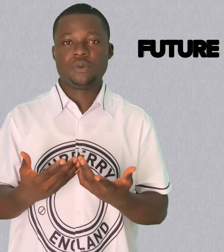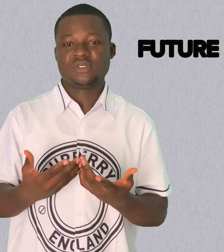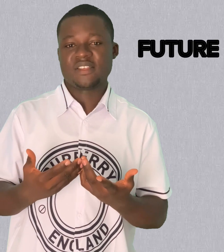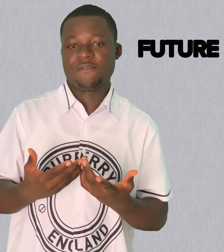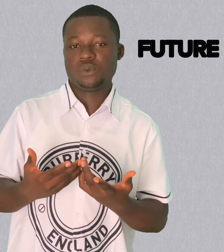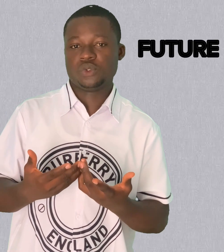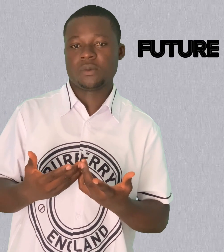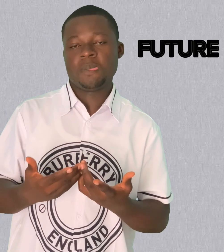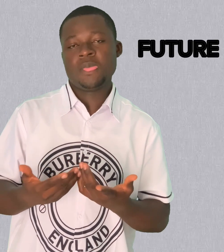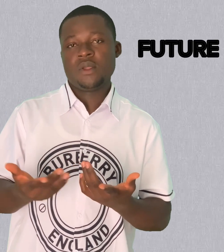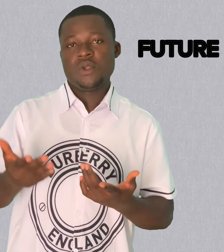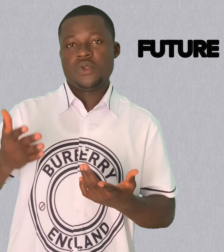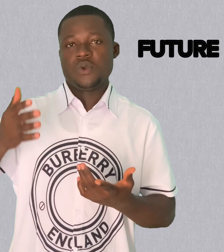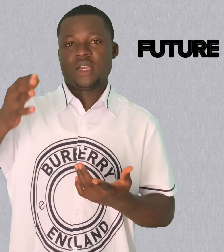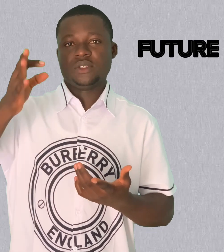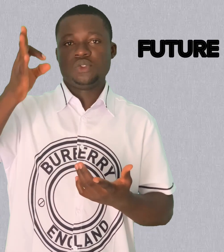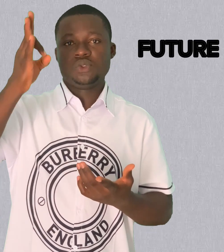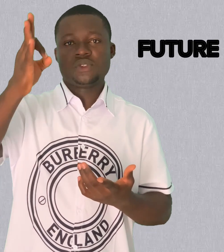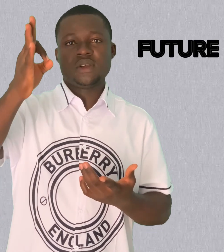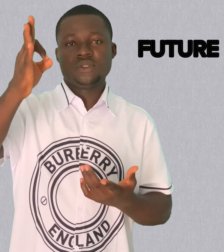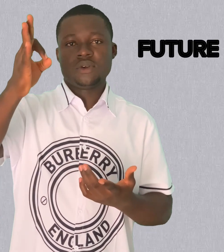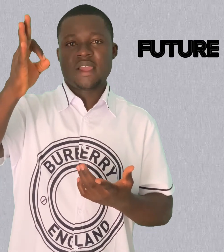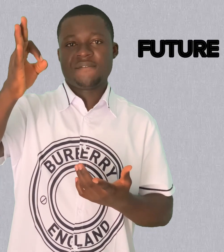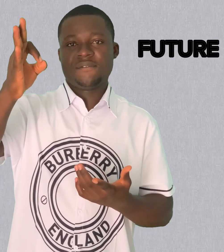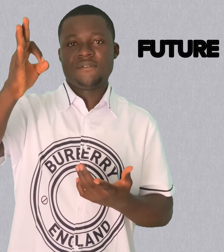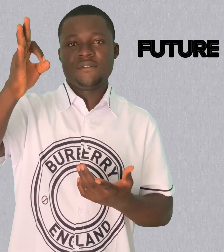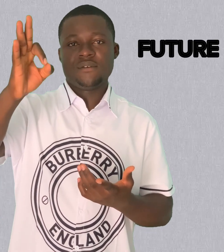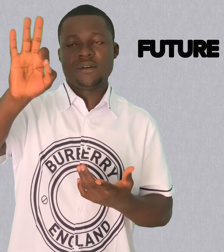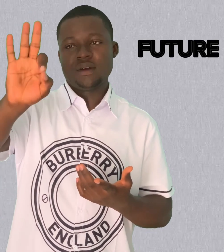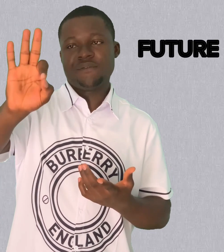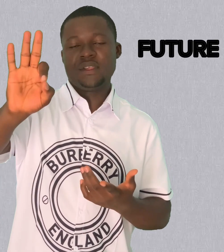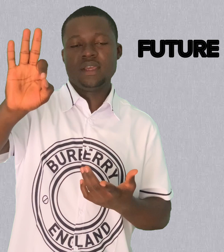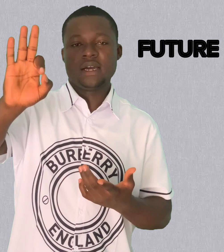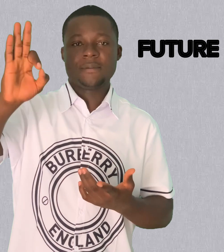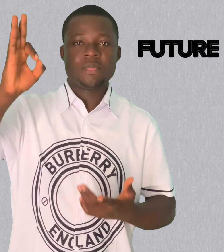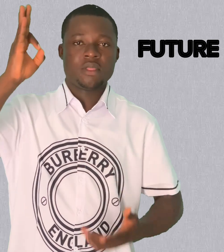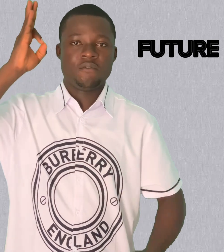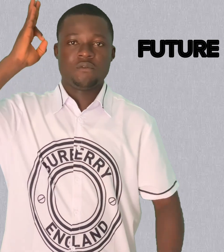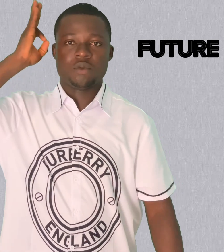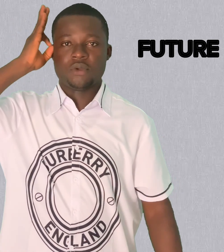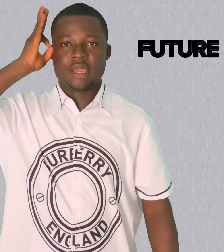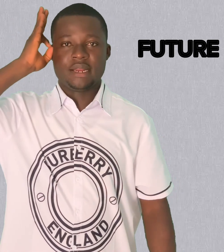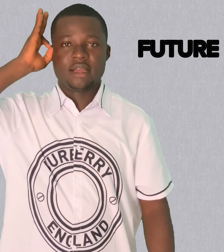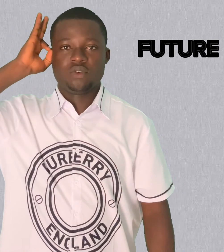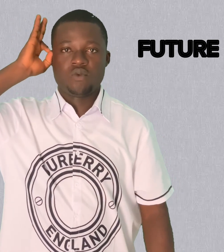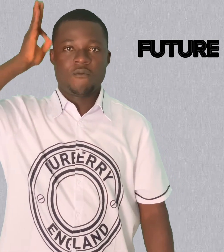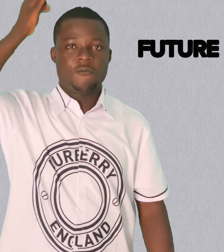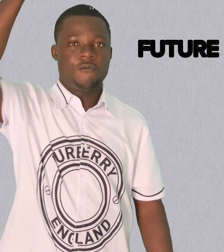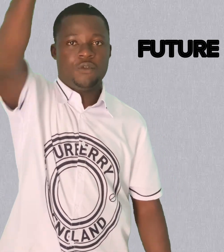sign future, you use your F finger from your head and do